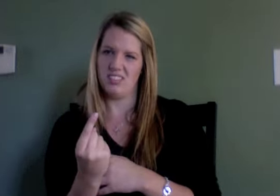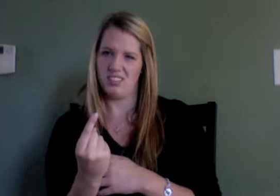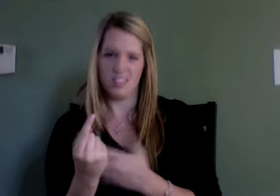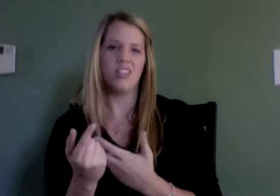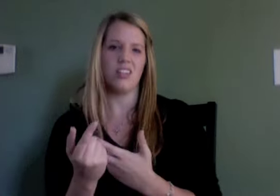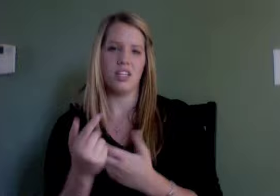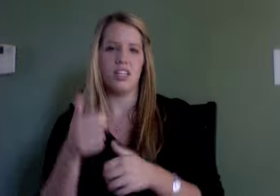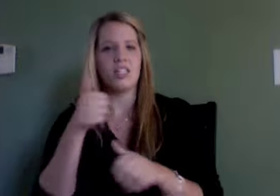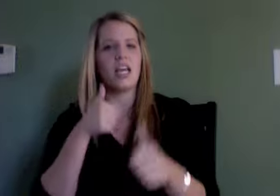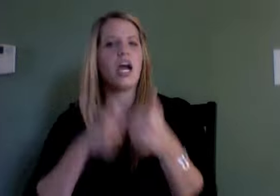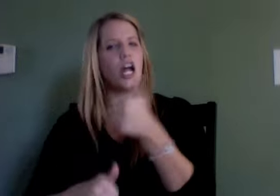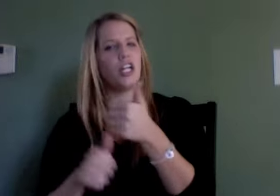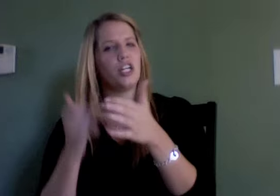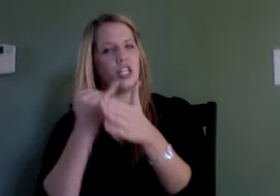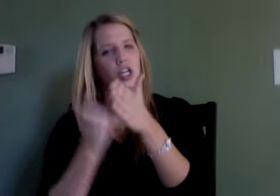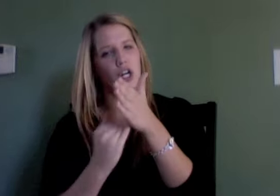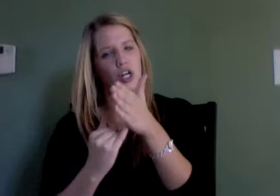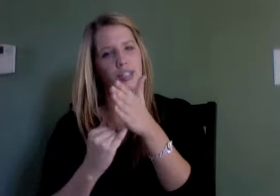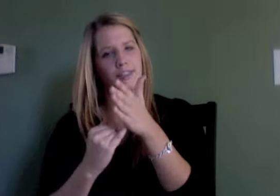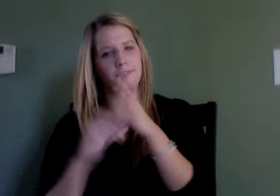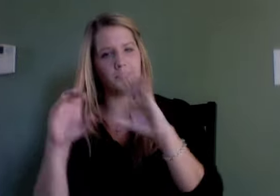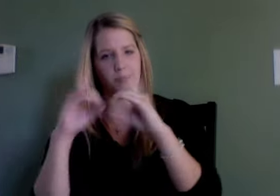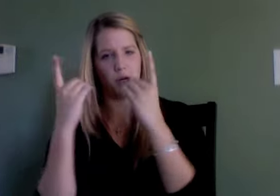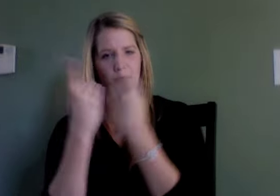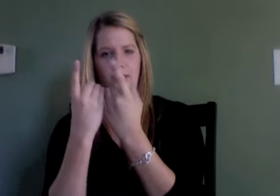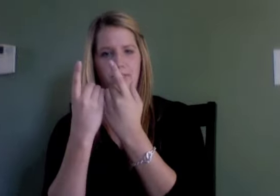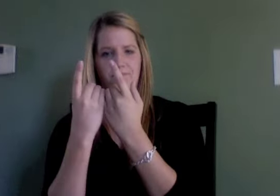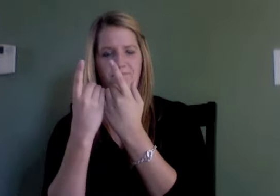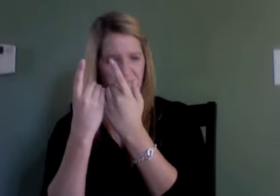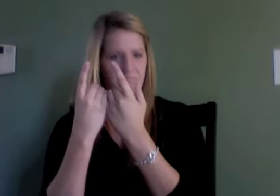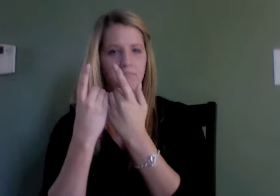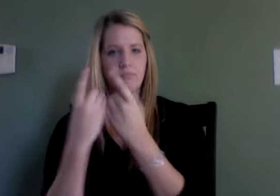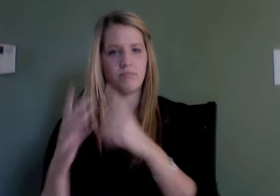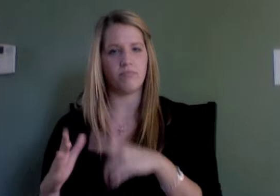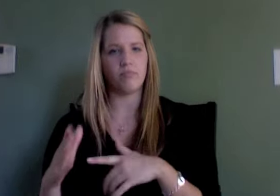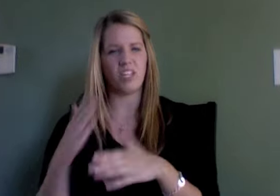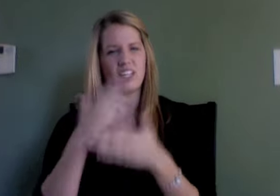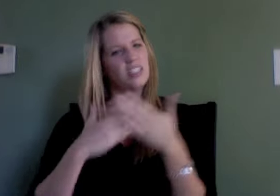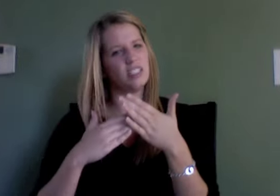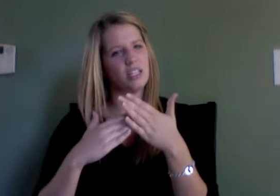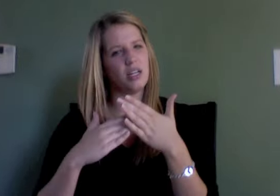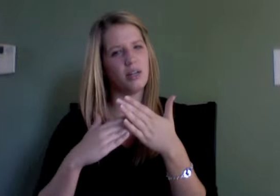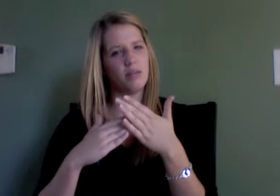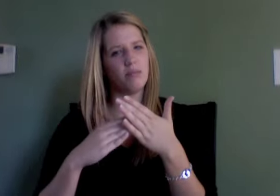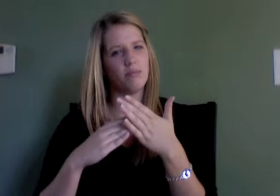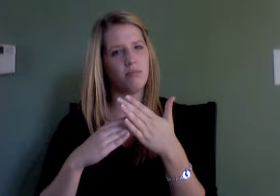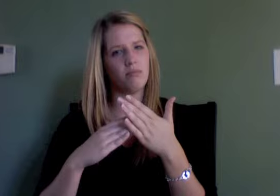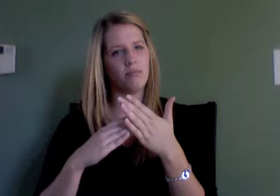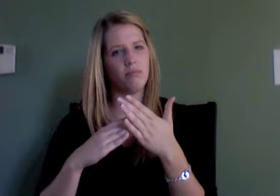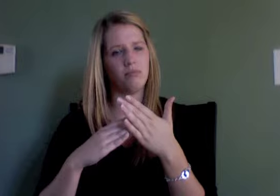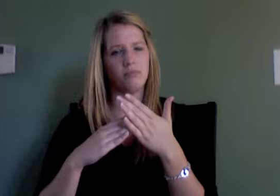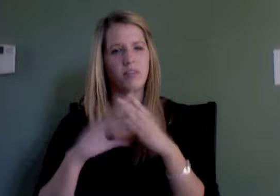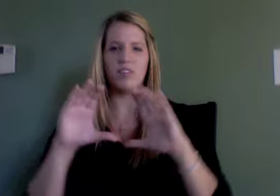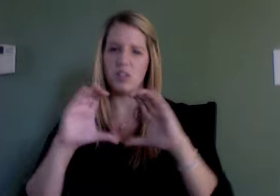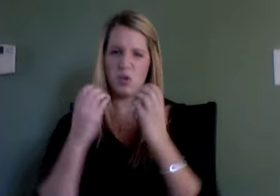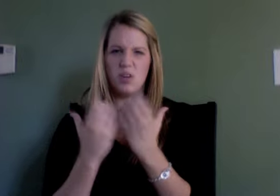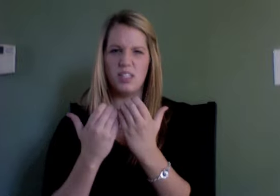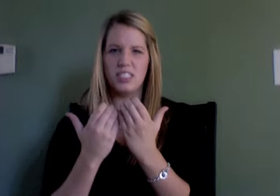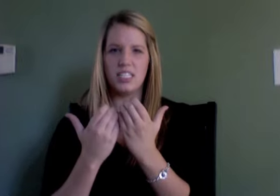art department. But some of those courses meet the requirements for your general ed credits. So